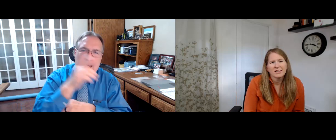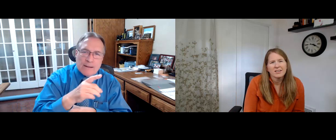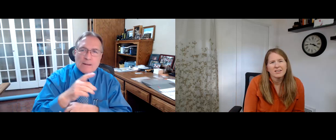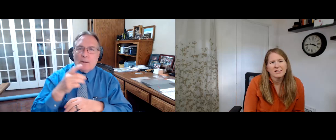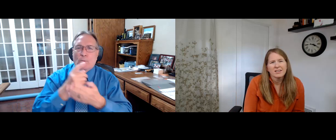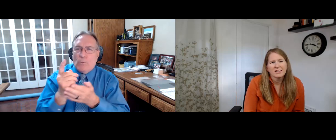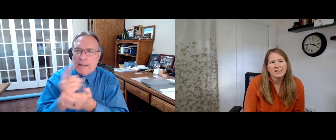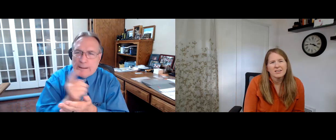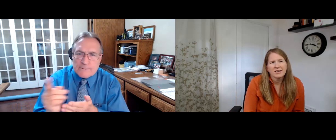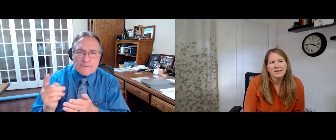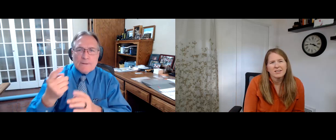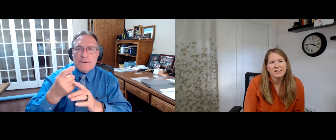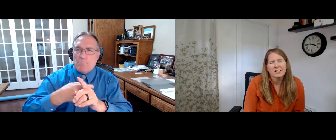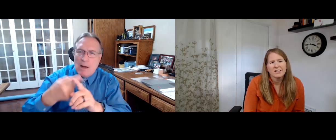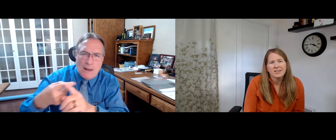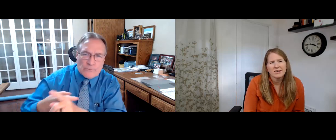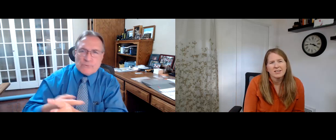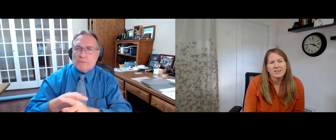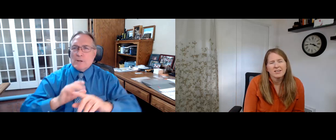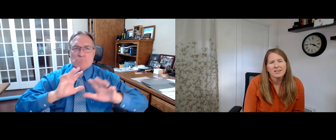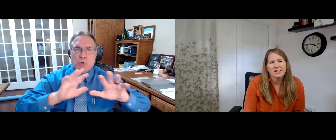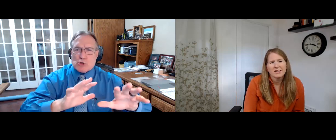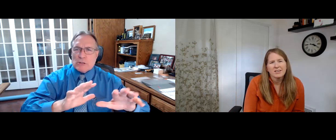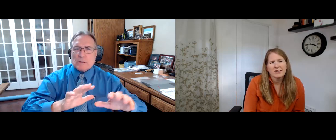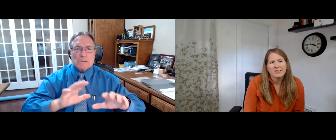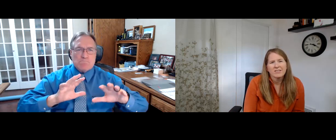Day, weeks, months, pushing.